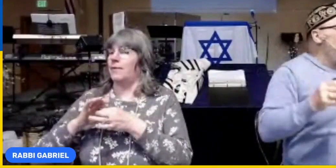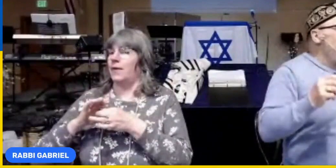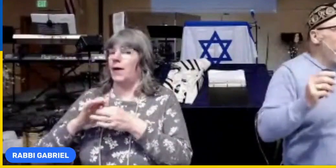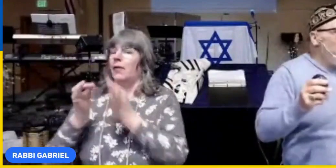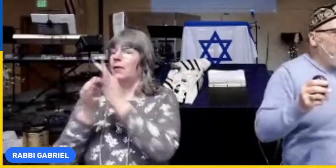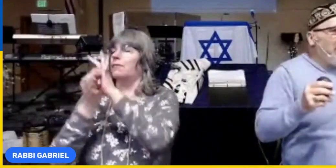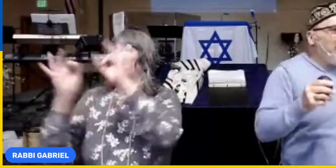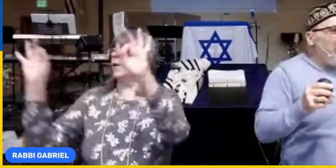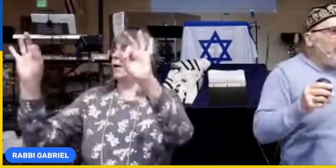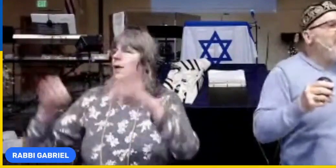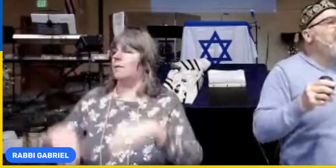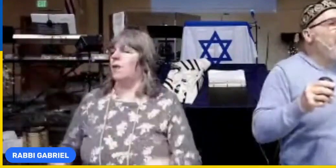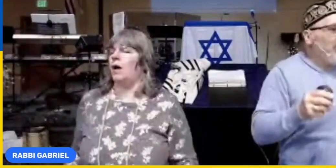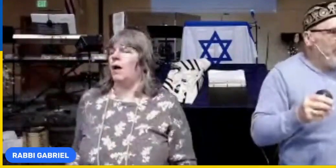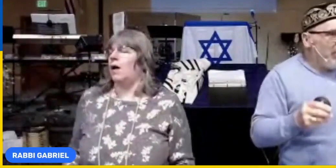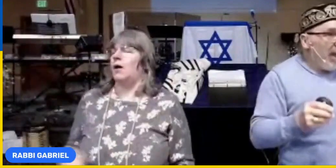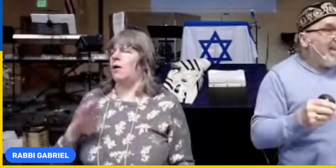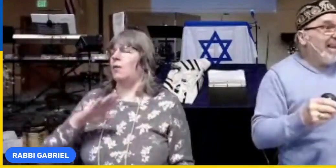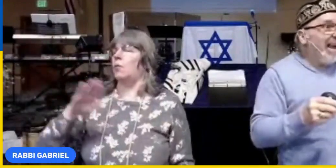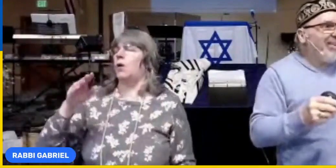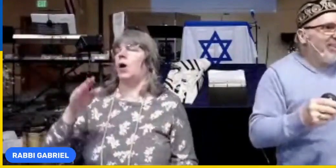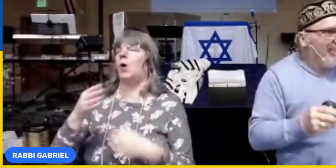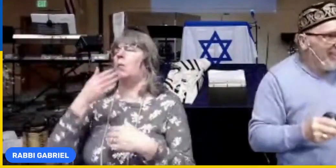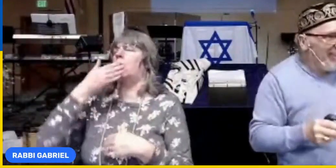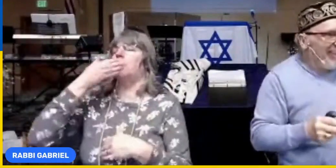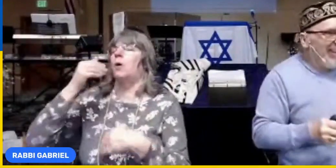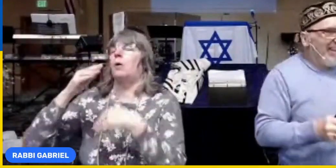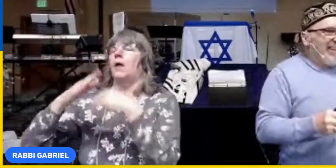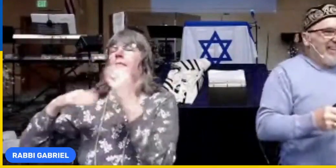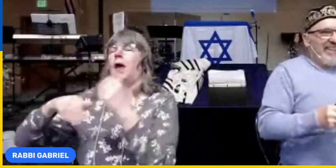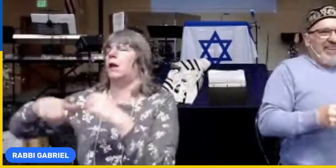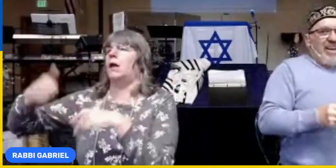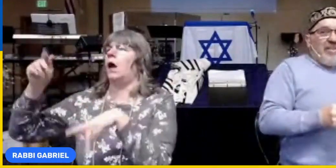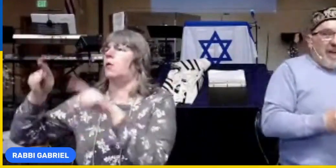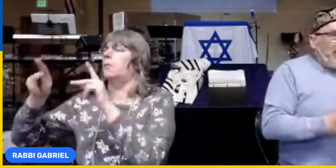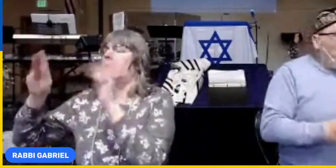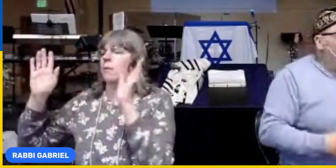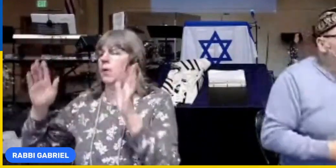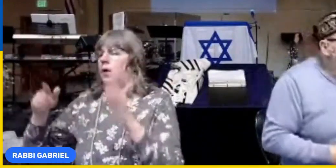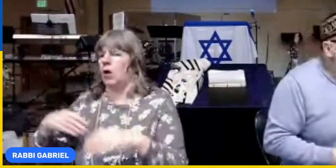so religious, you know, we're the law, we're enlightened.